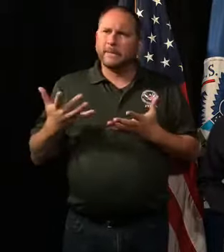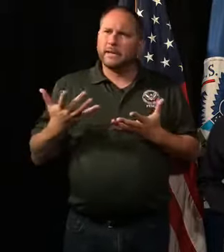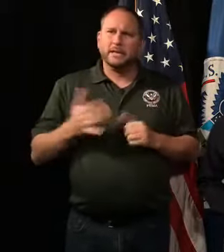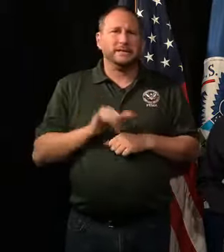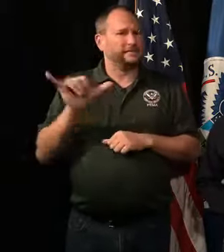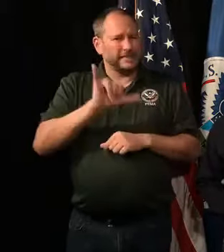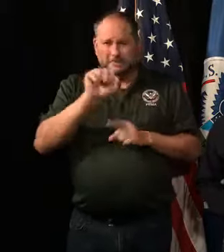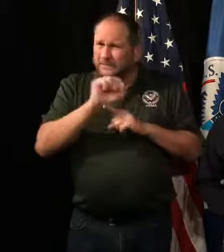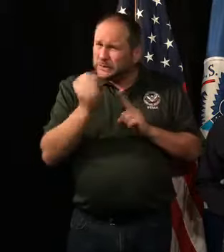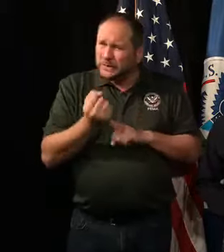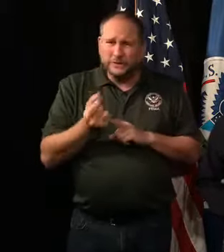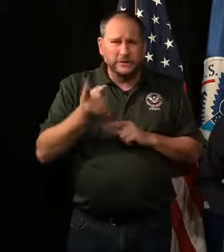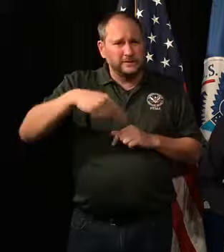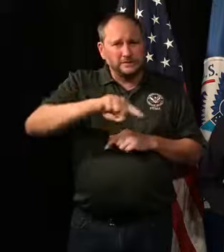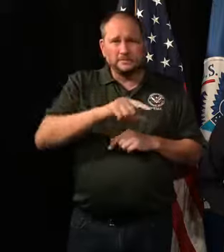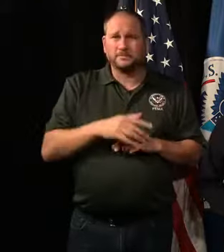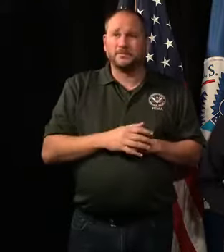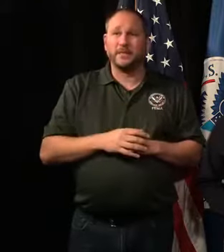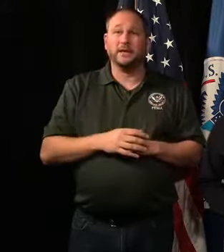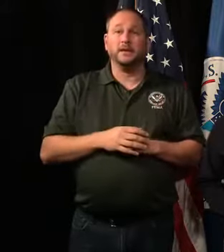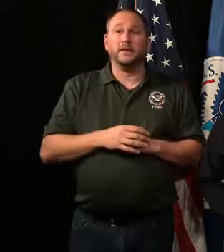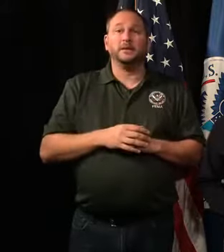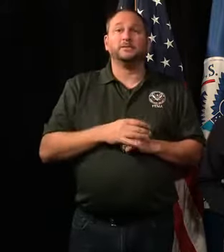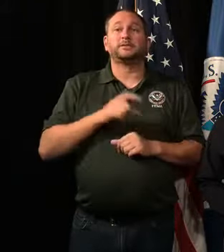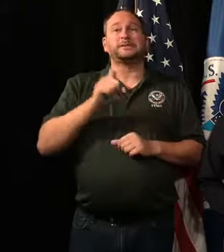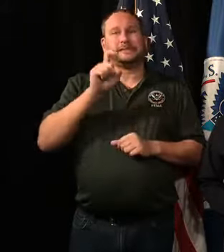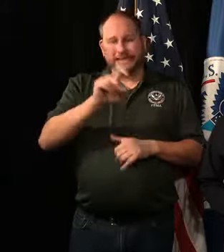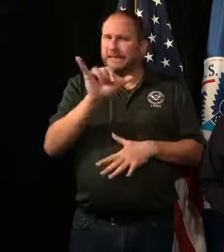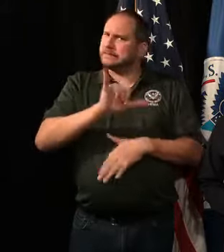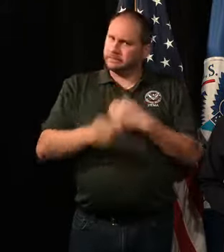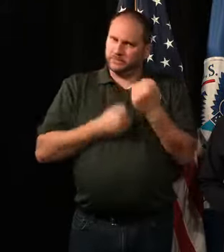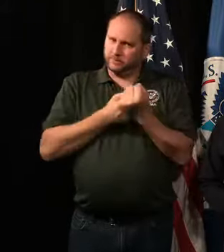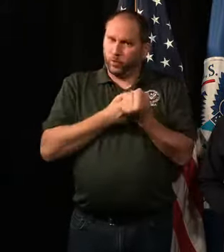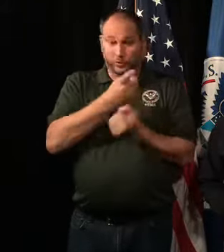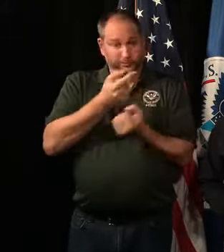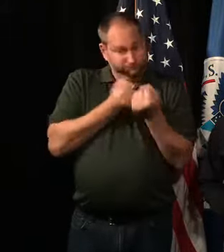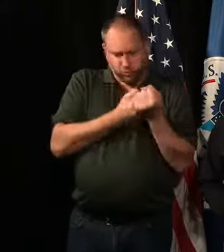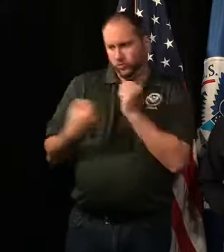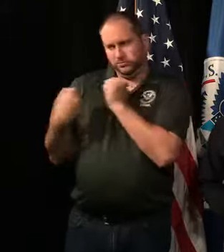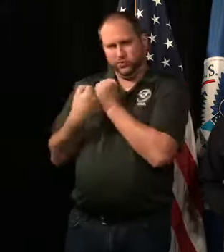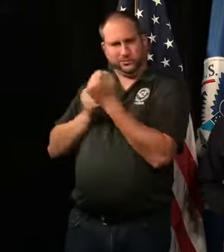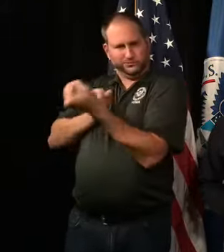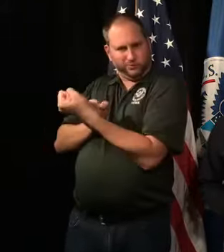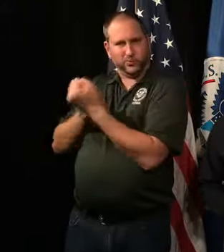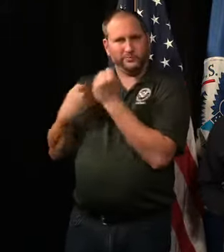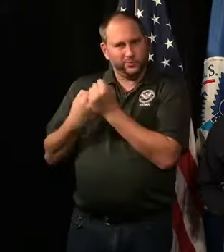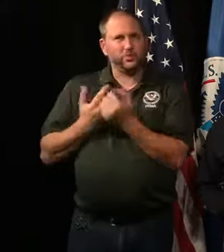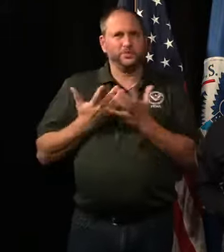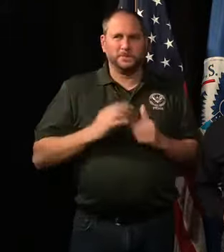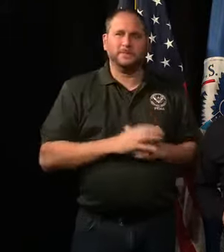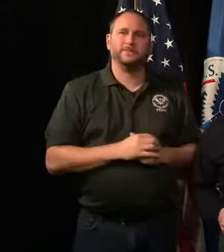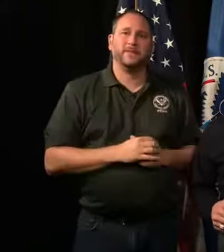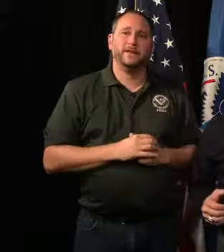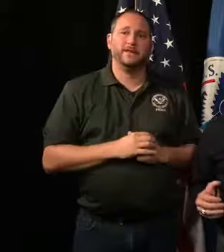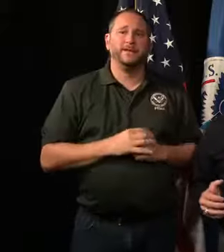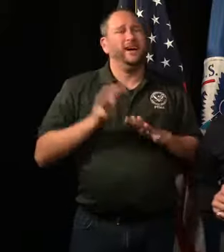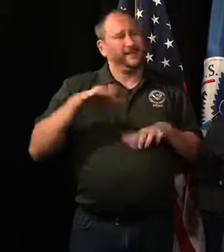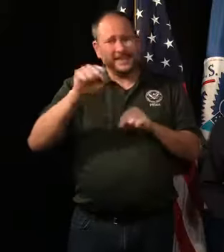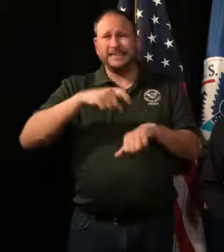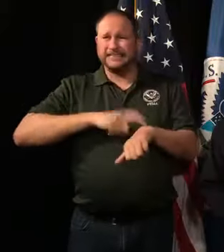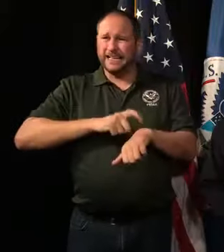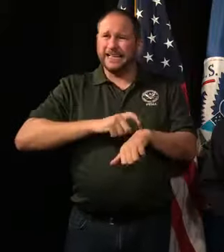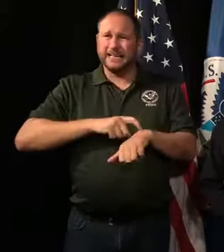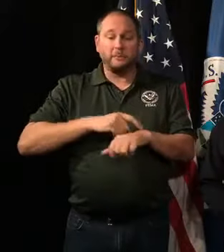situation, and they need this same support. So it may take a few days extra for us to get that adjuster